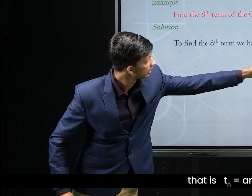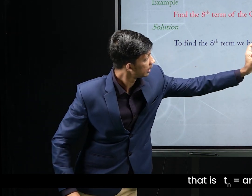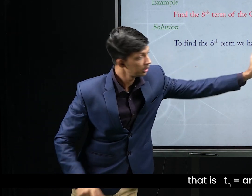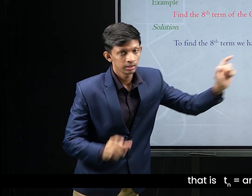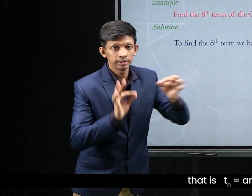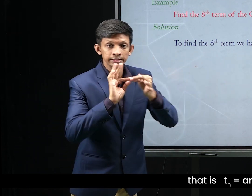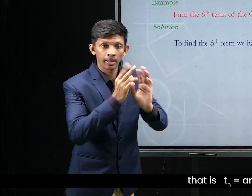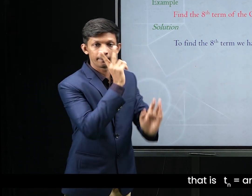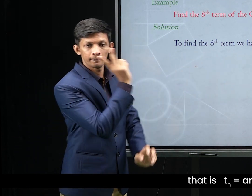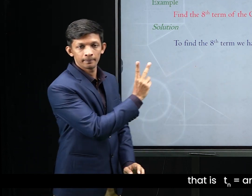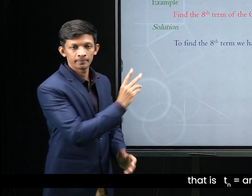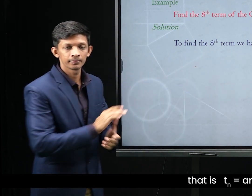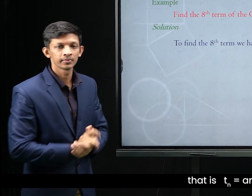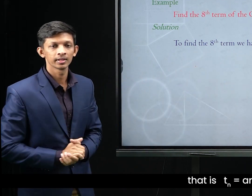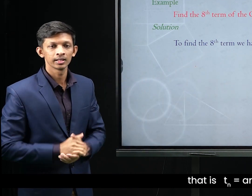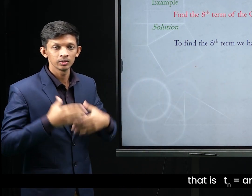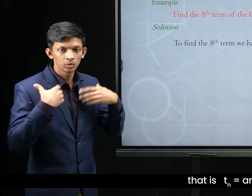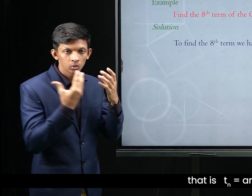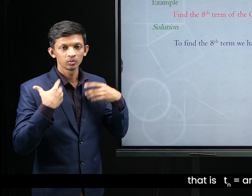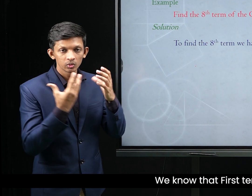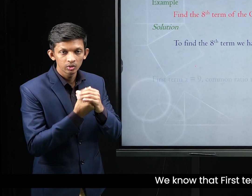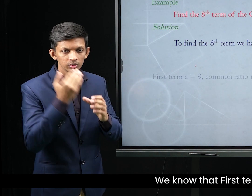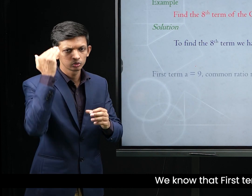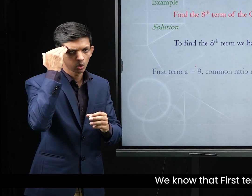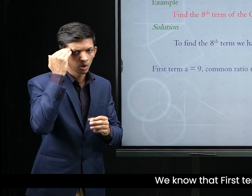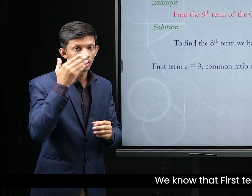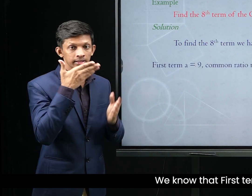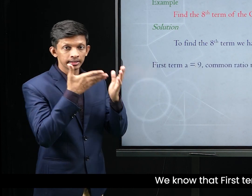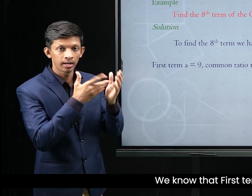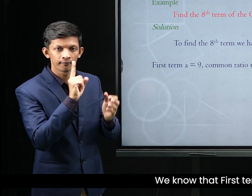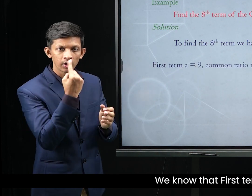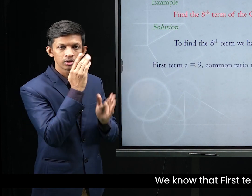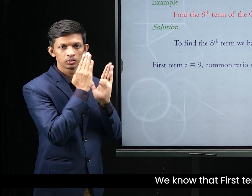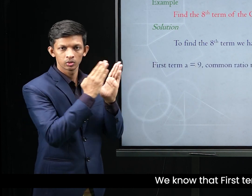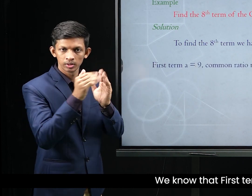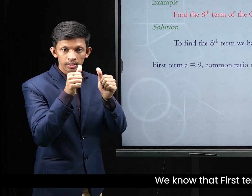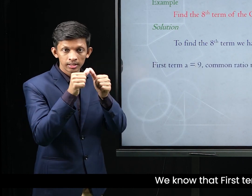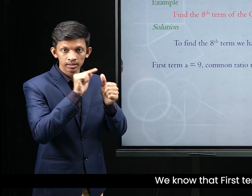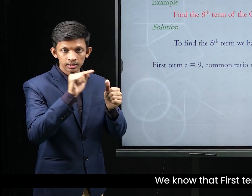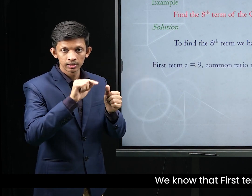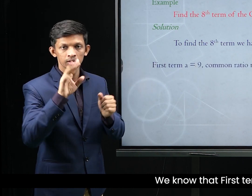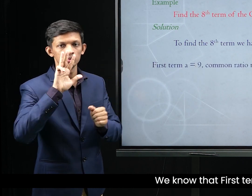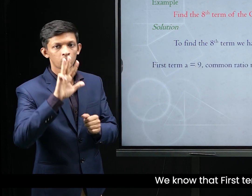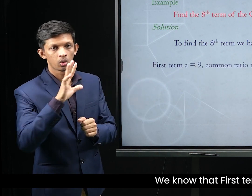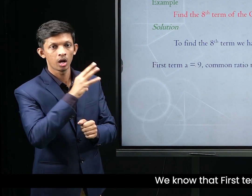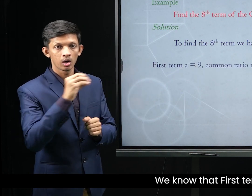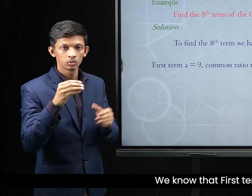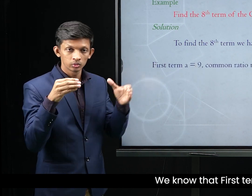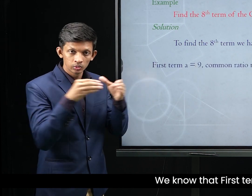to A into r power n minus 1. We know that first term A is equal to 9 and common